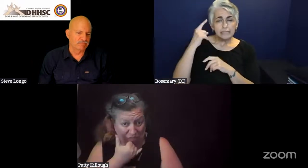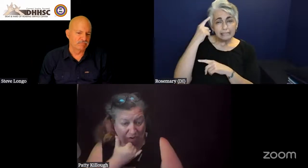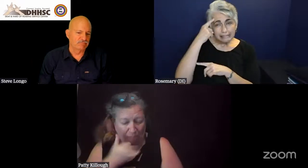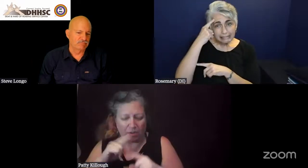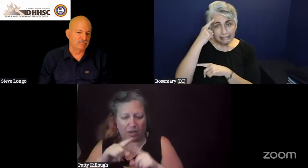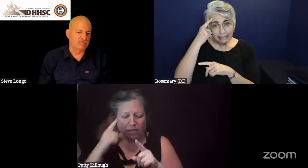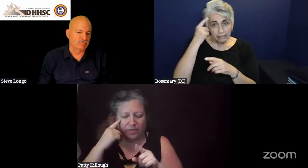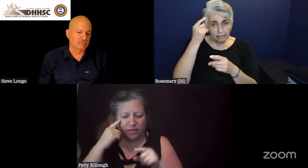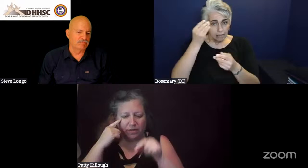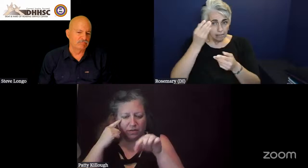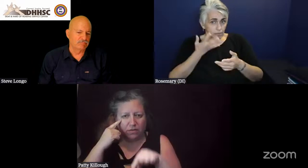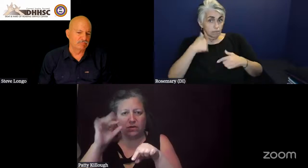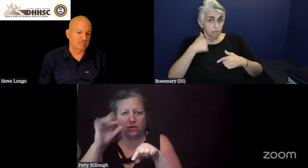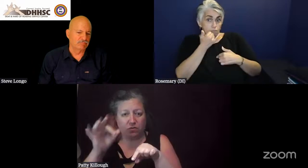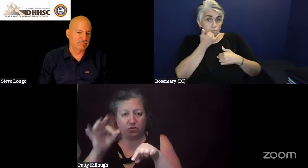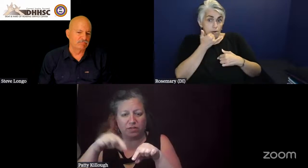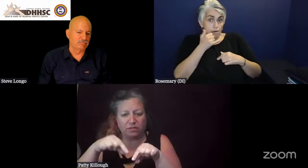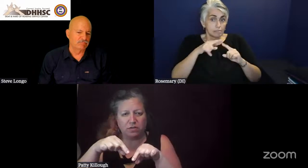Salinas.